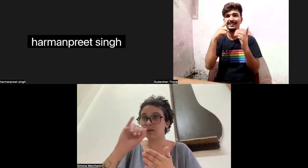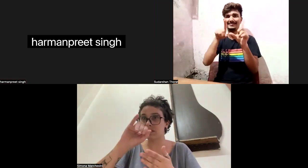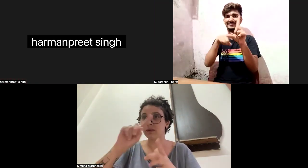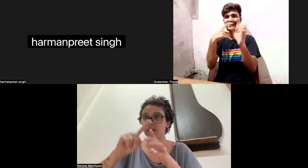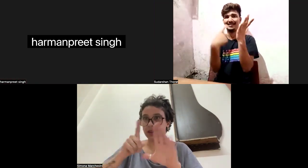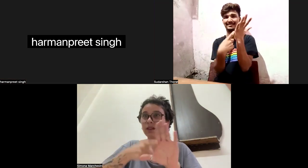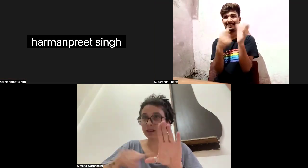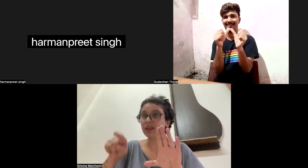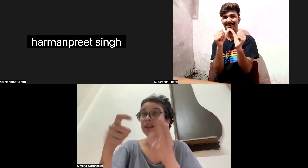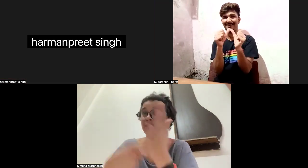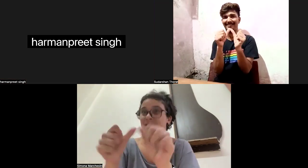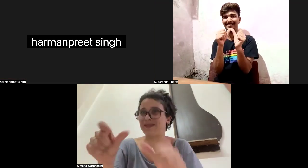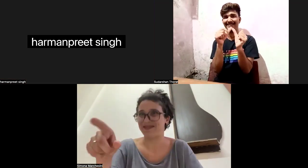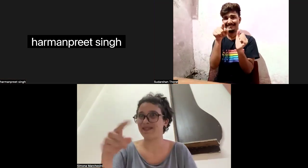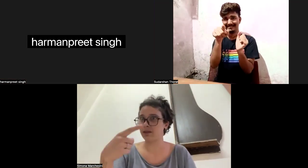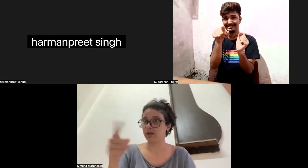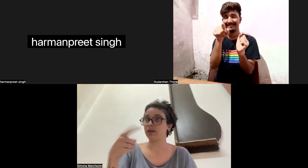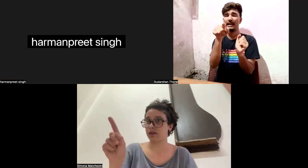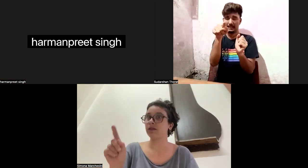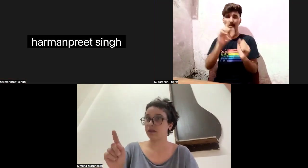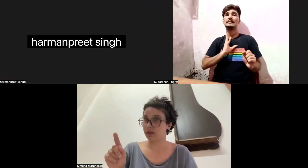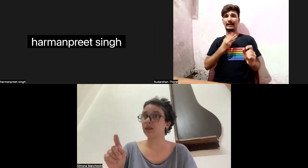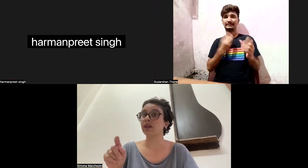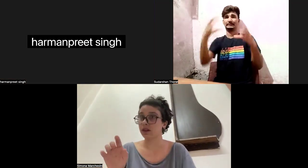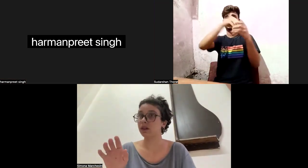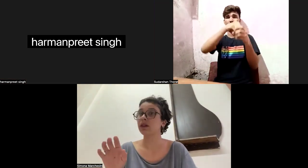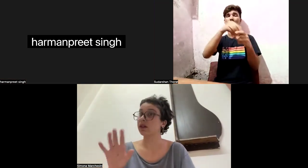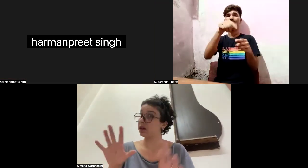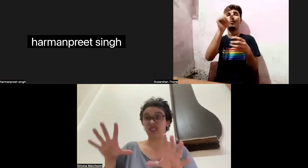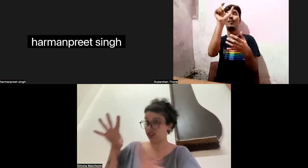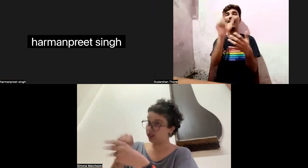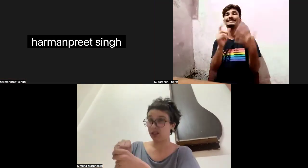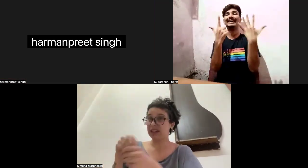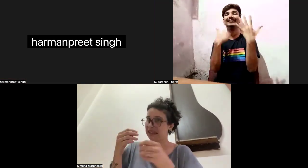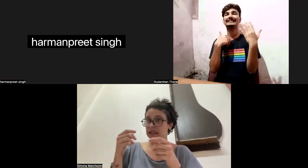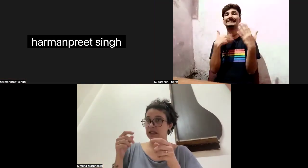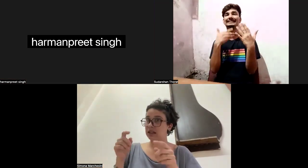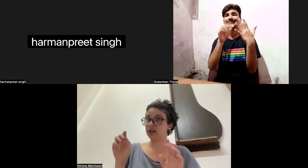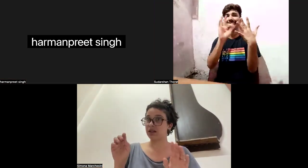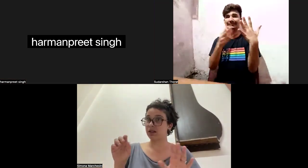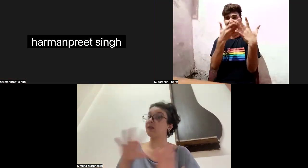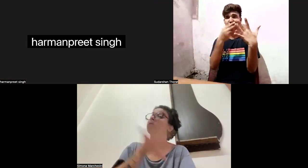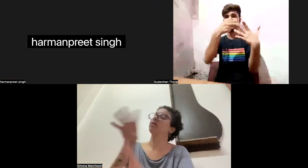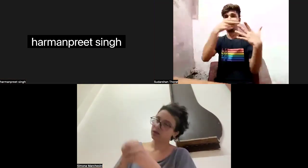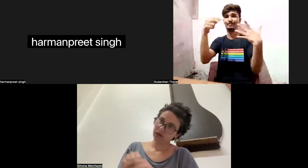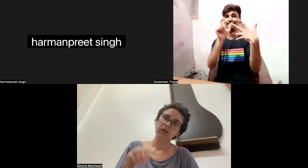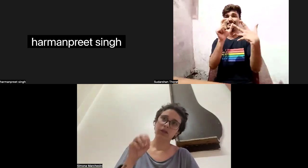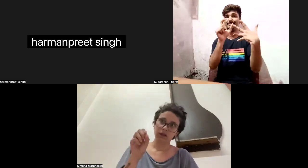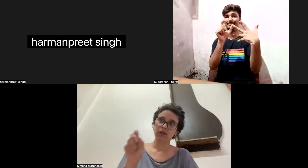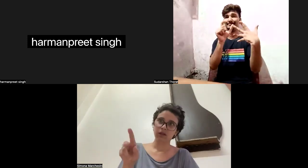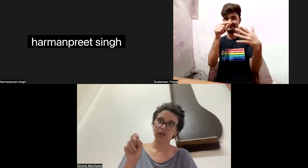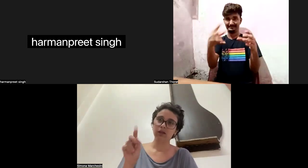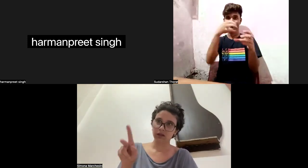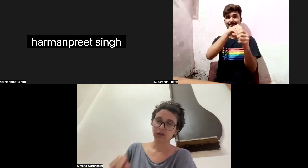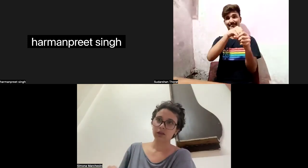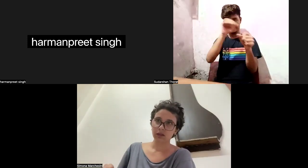So you're talking about Hijra, the word, the concept, and